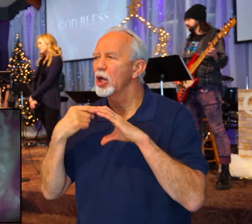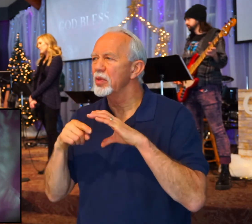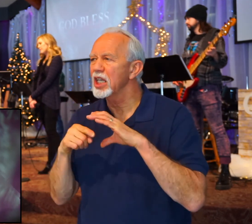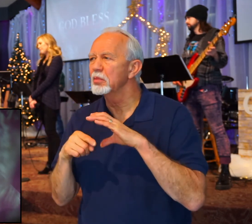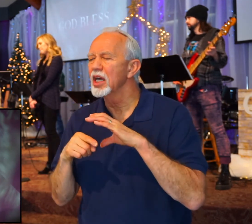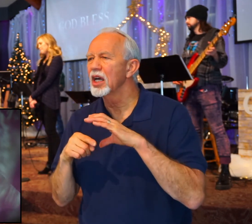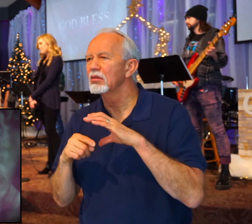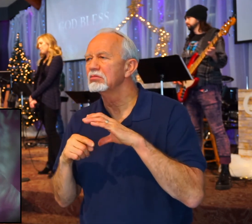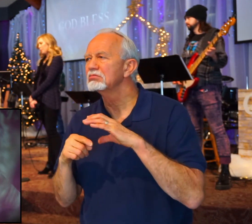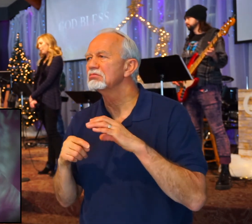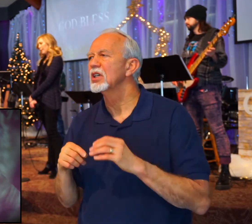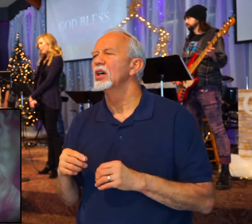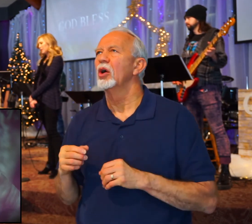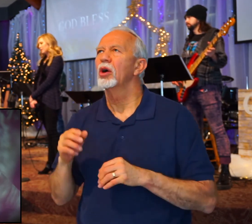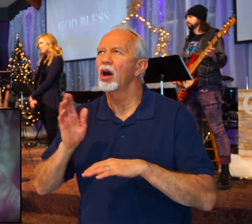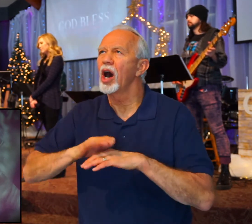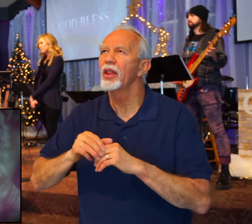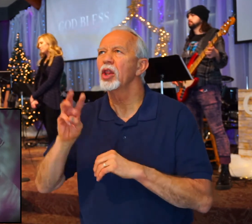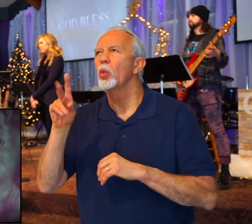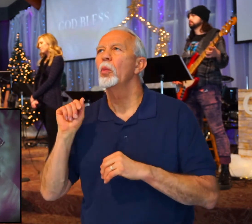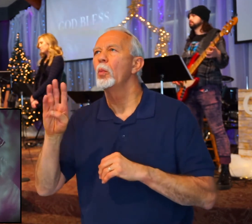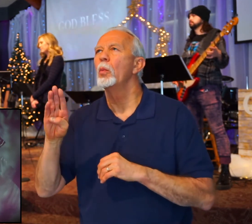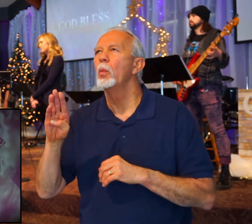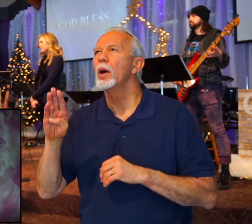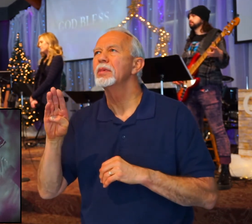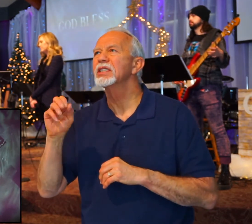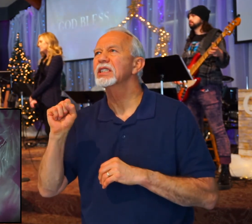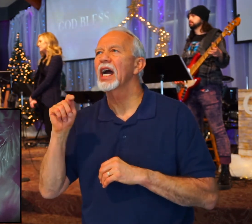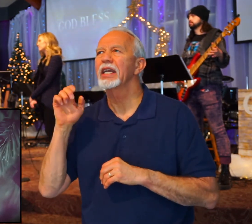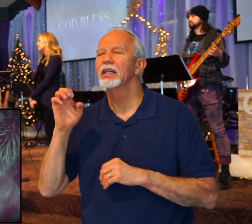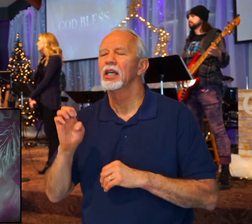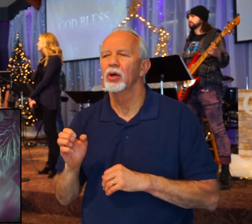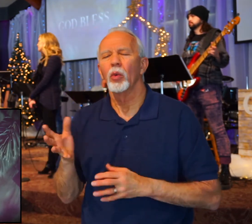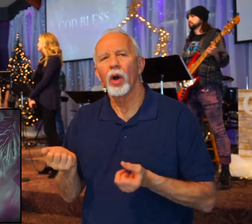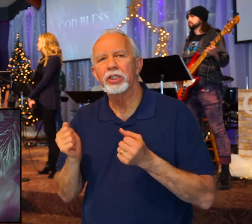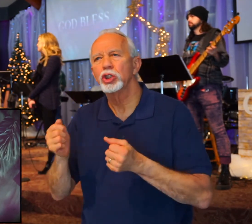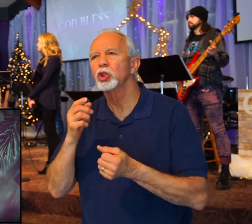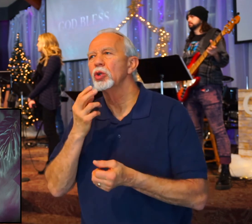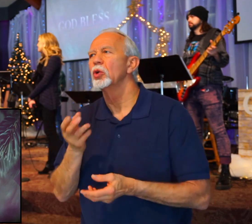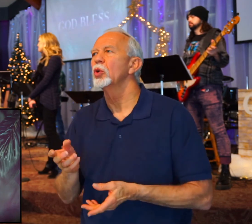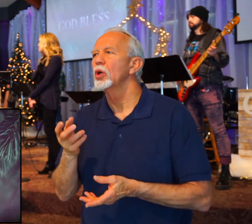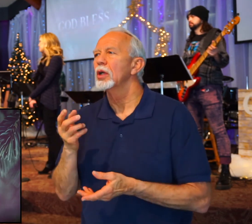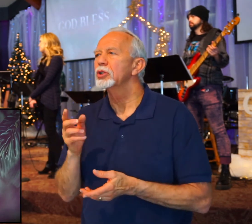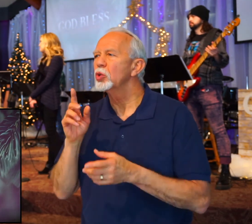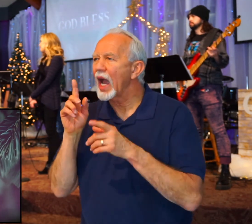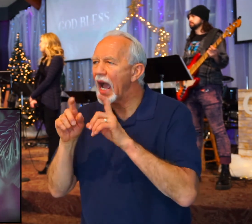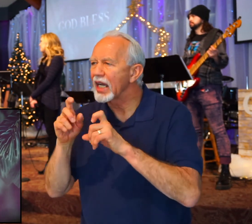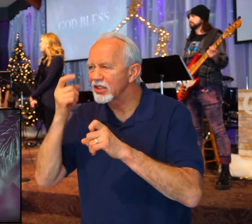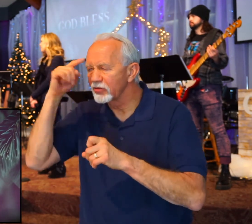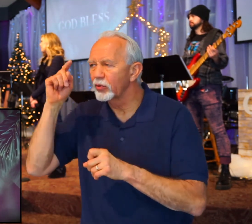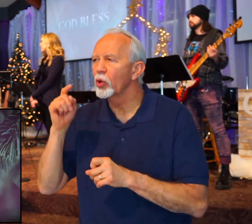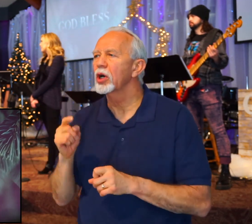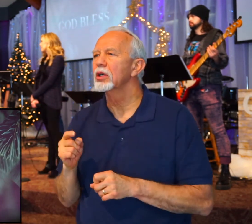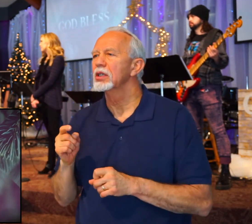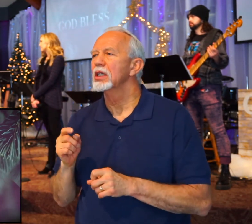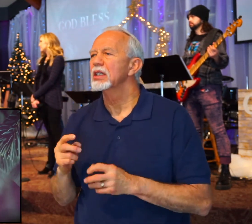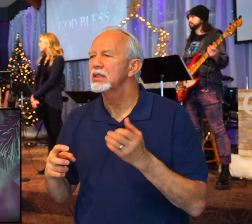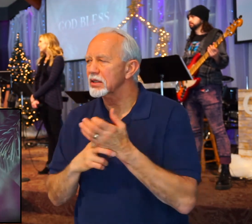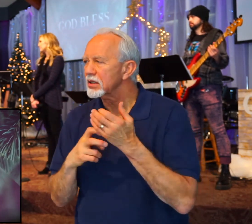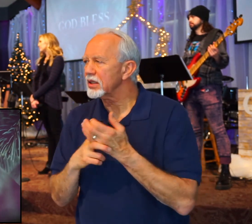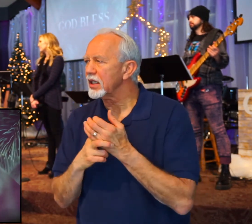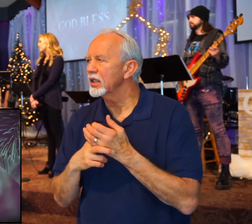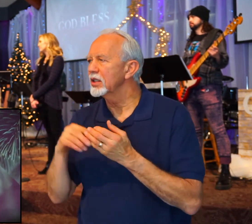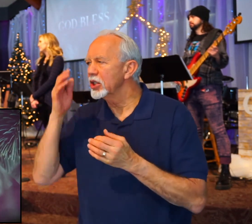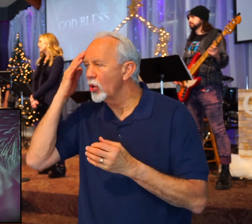on the website. You have lots of options. But we would like for you to request tickets for your whole party so we can keep up with how many people are coming to